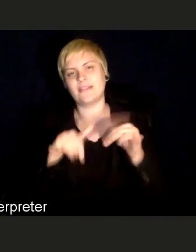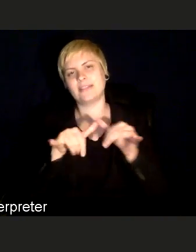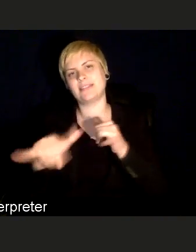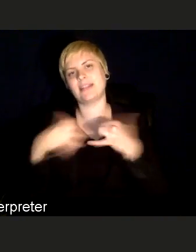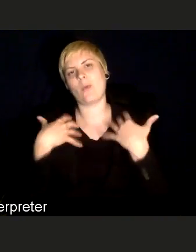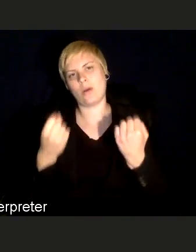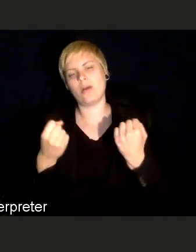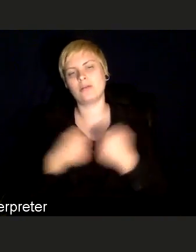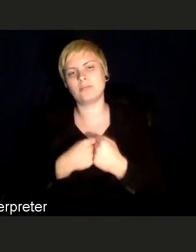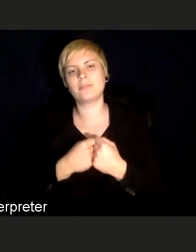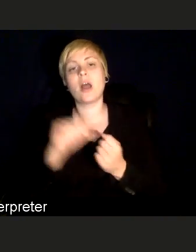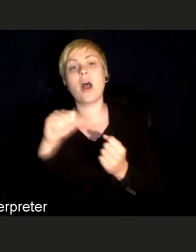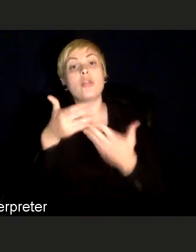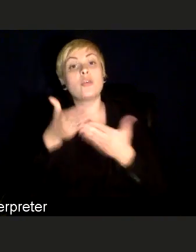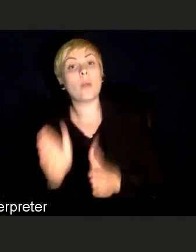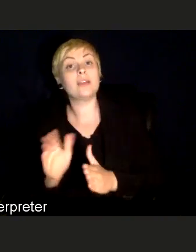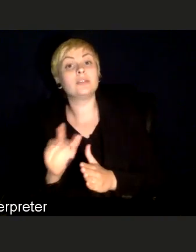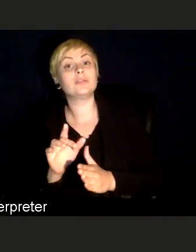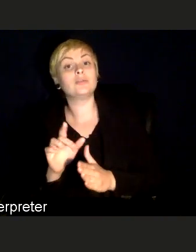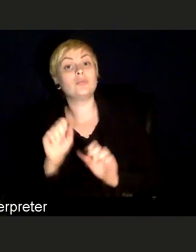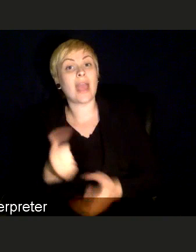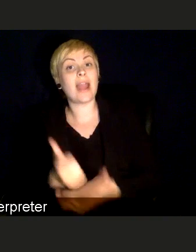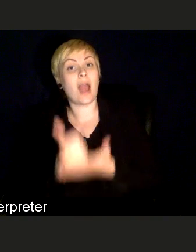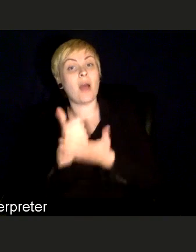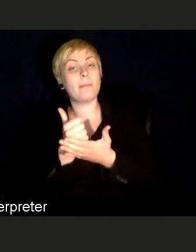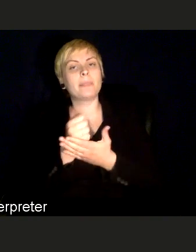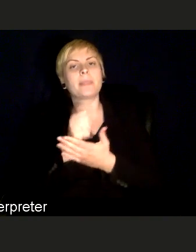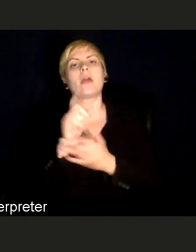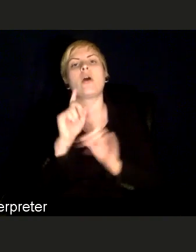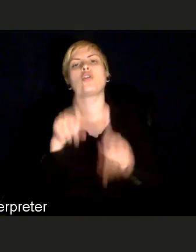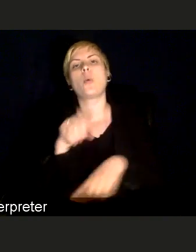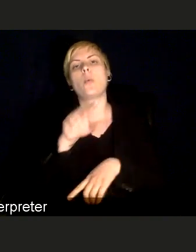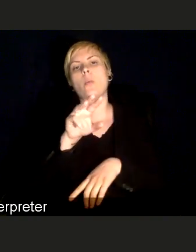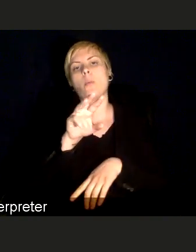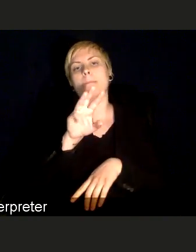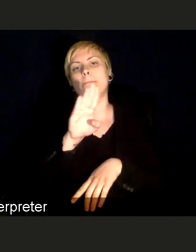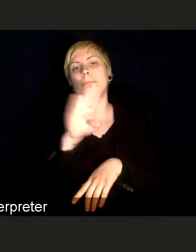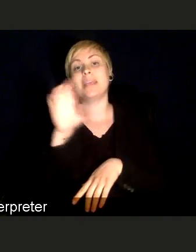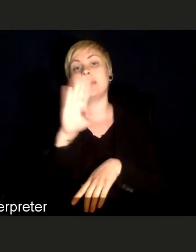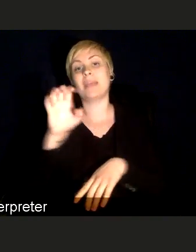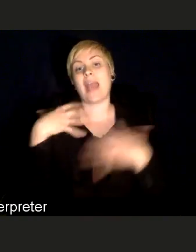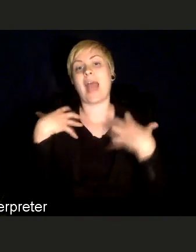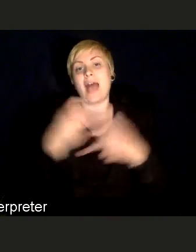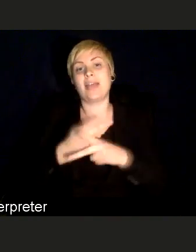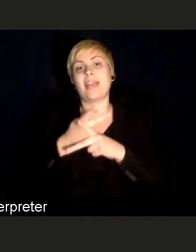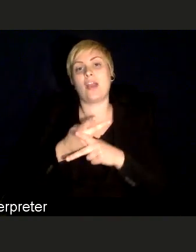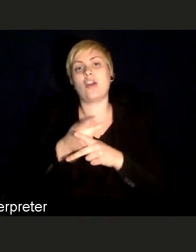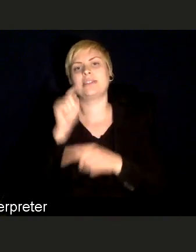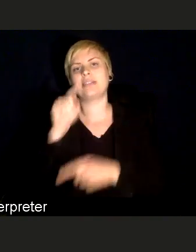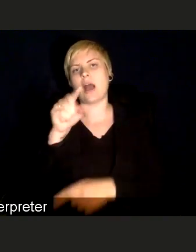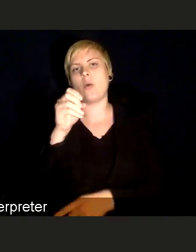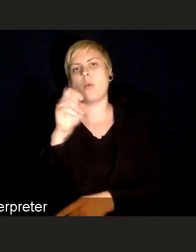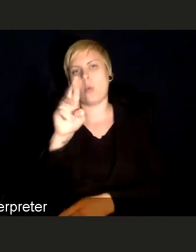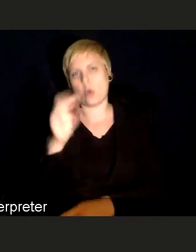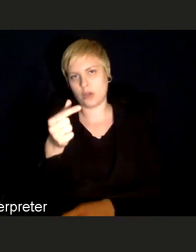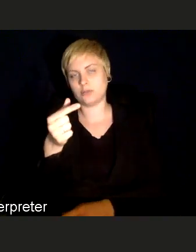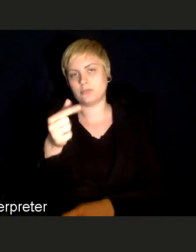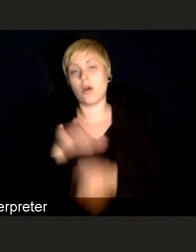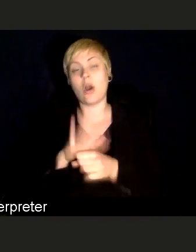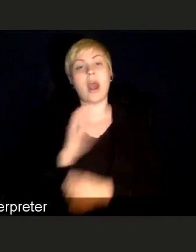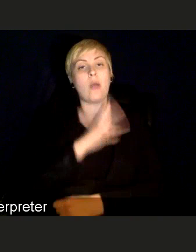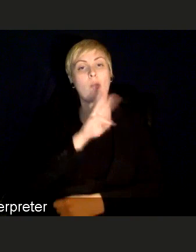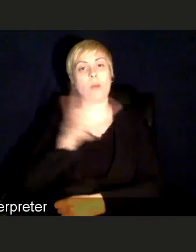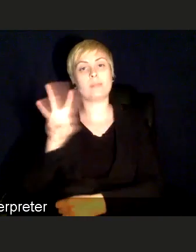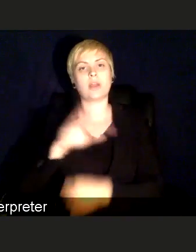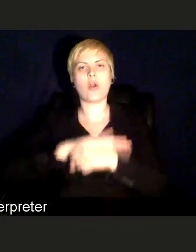us is go to bbhealthcare.org. On our website is the COVID-19